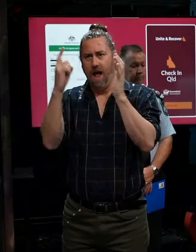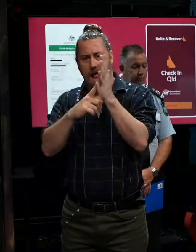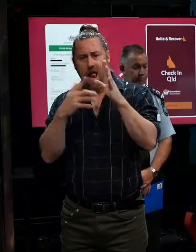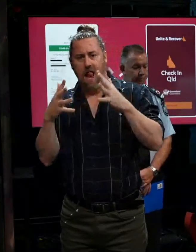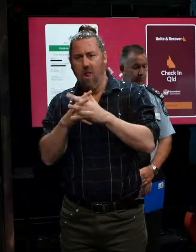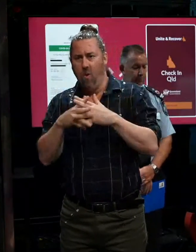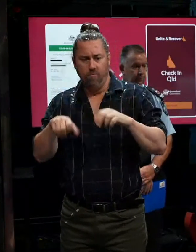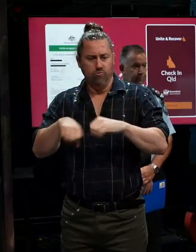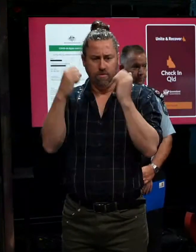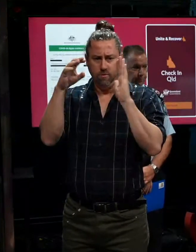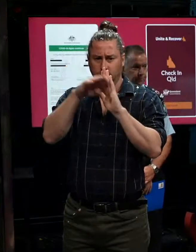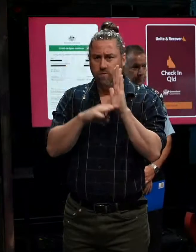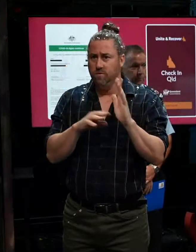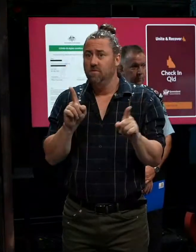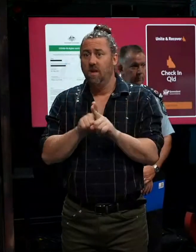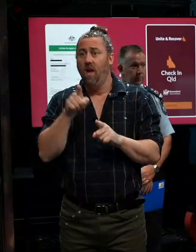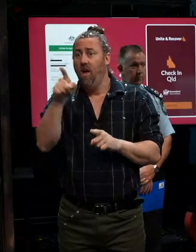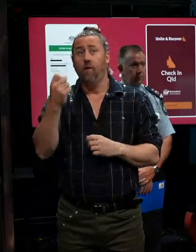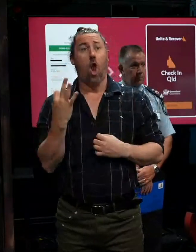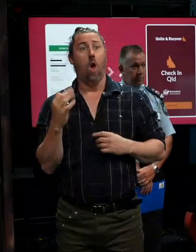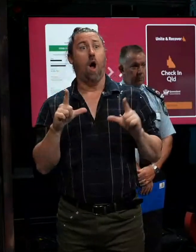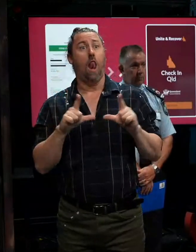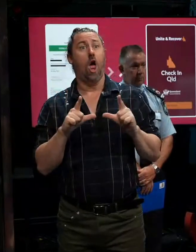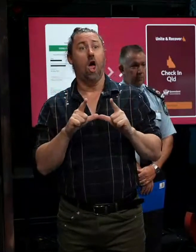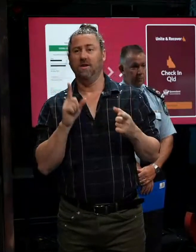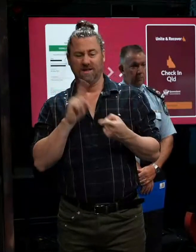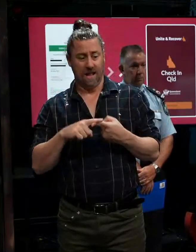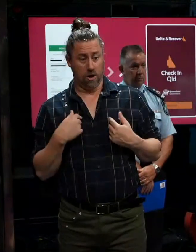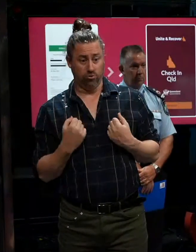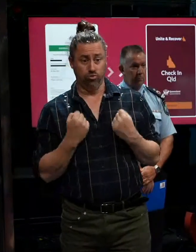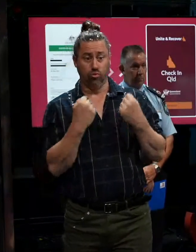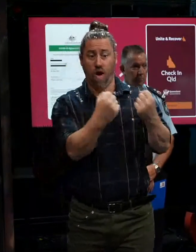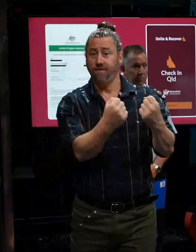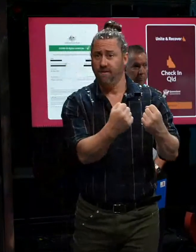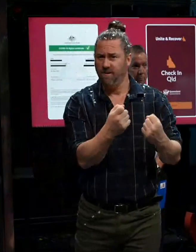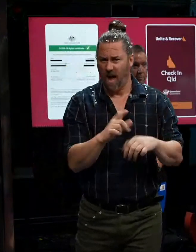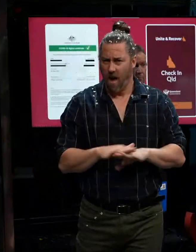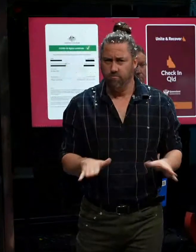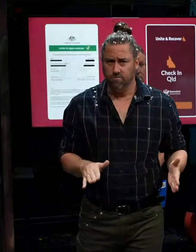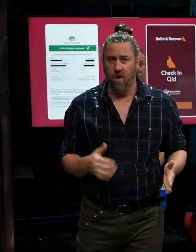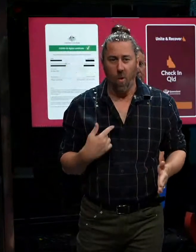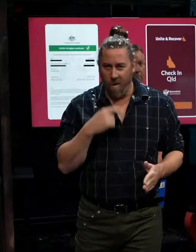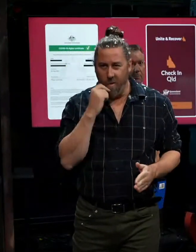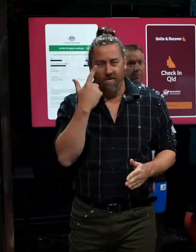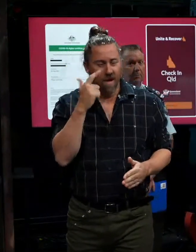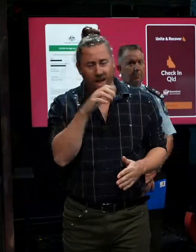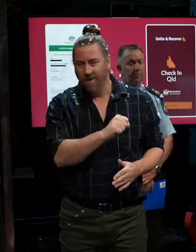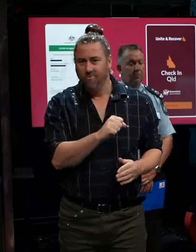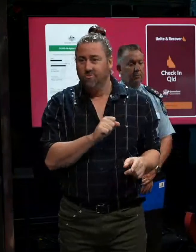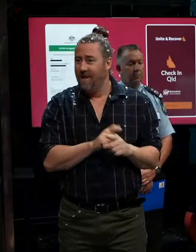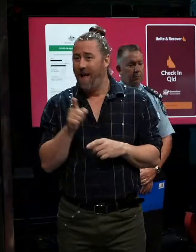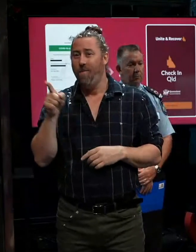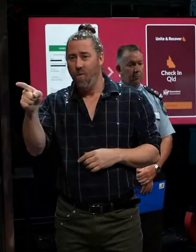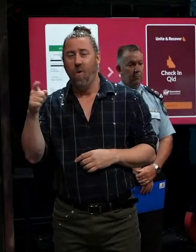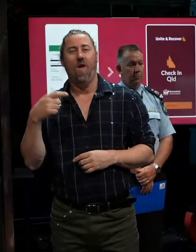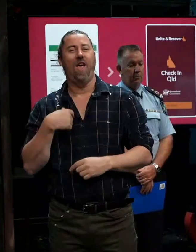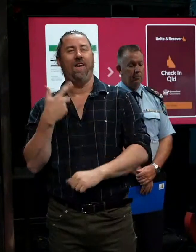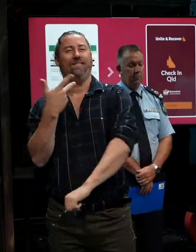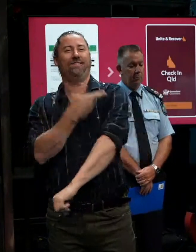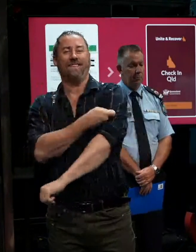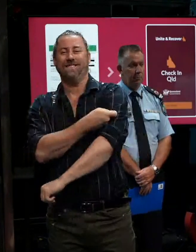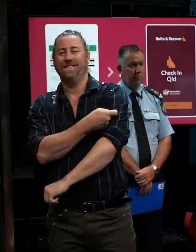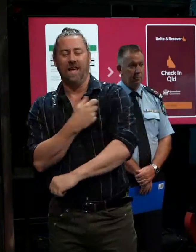just as it is illegal to drive a car. But there will be some people, to drive a car without a licence, of course, but there will be some people who